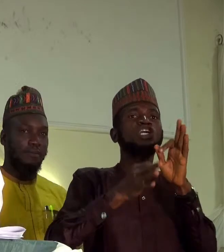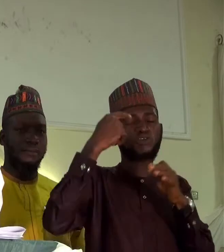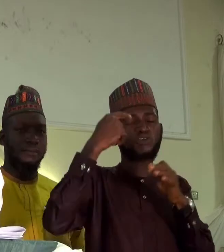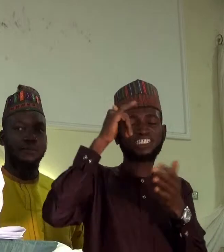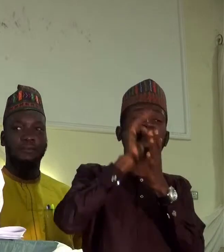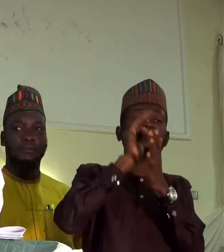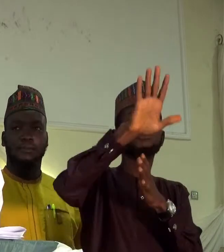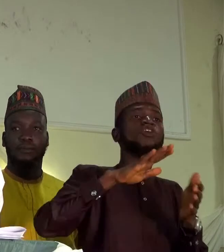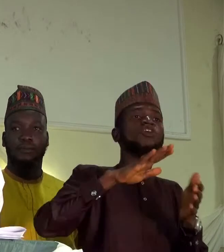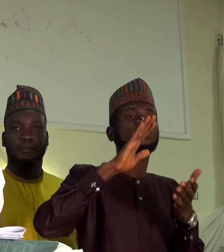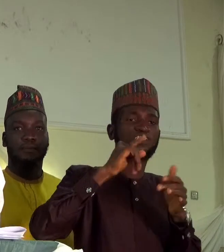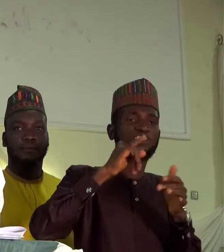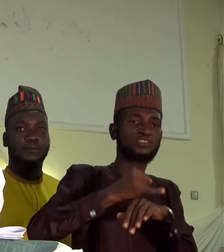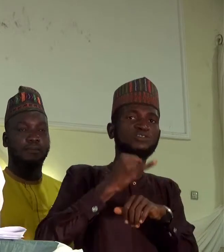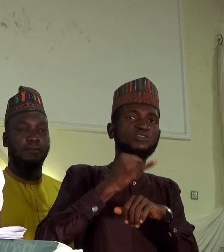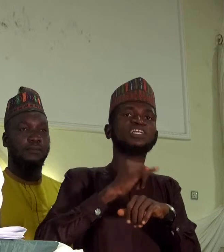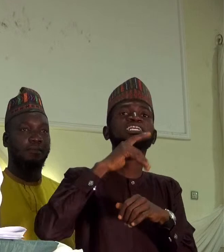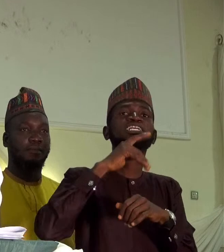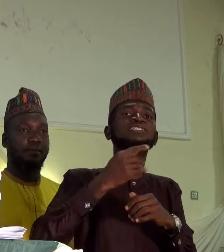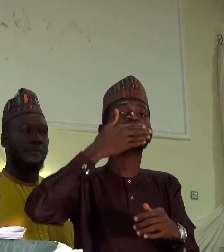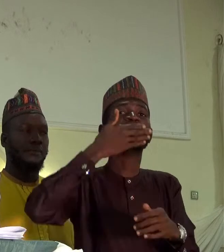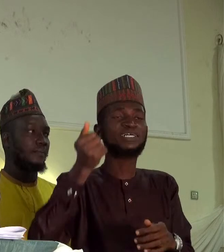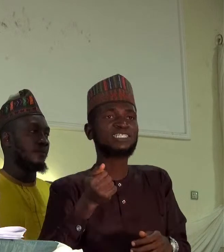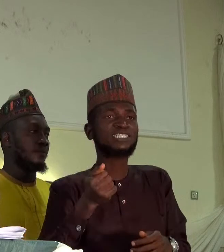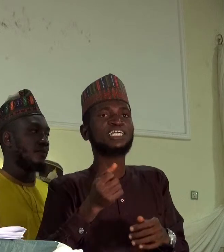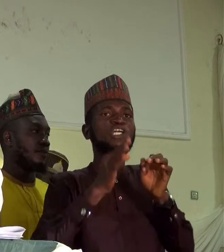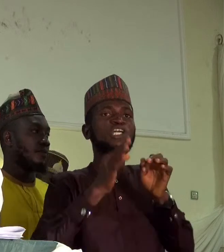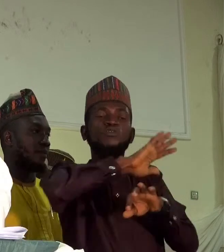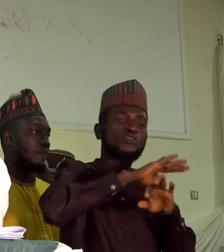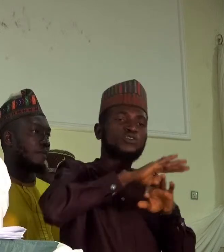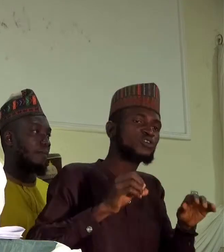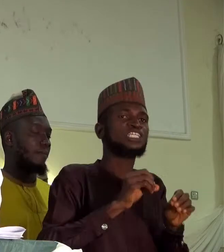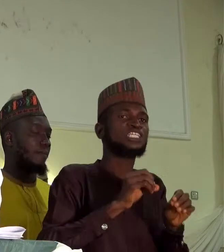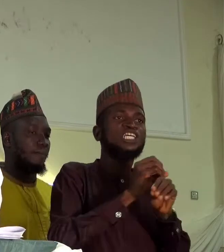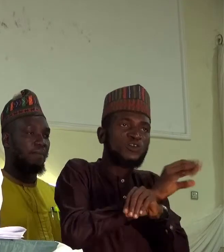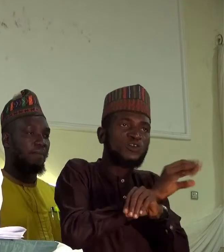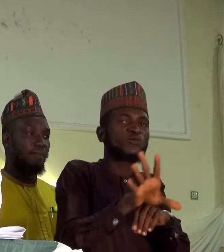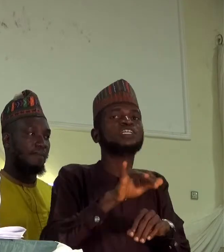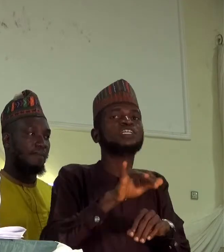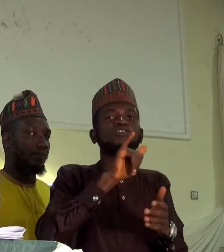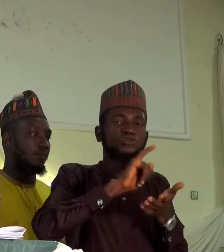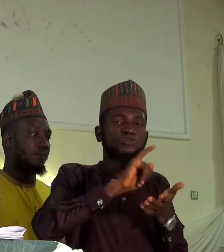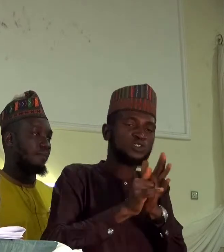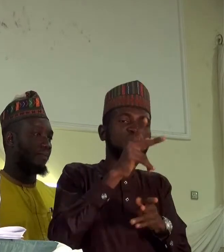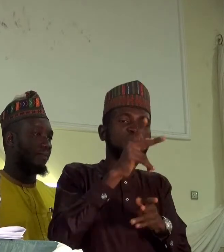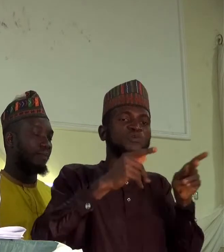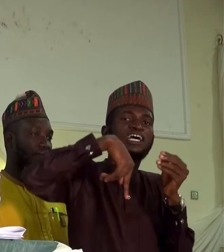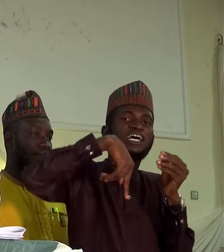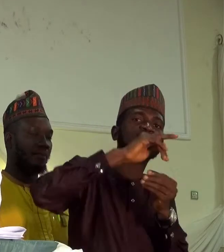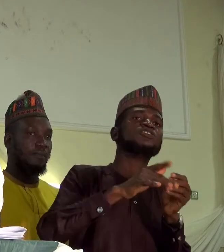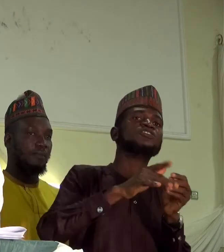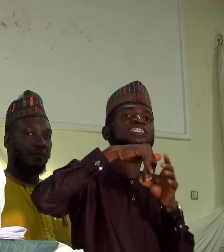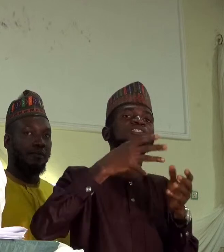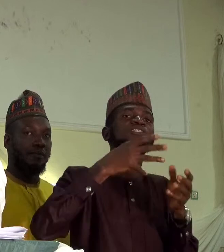Somebody can attend in here for Warogi University and be brilliant as somebody from University of Lagos. Somebody emerging to